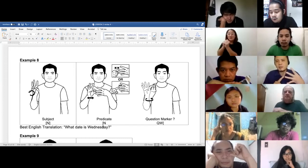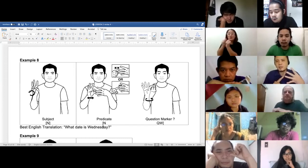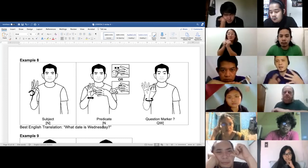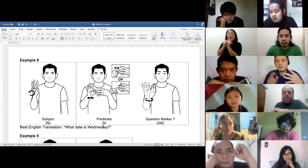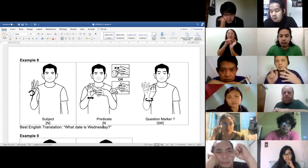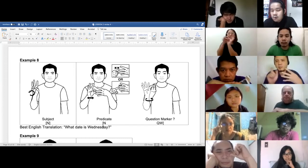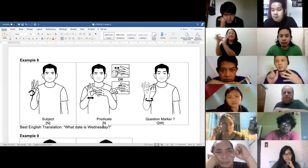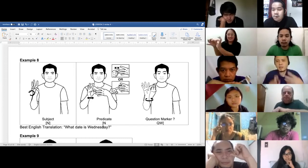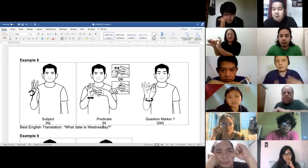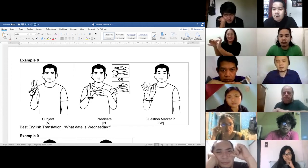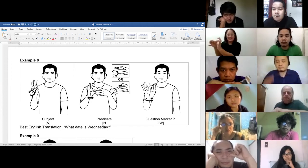to be